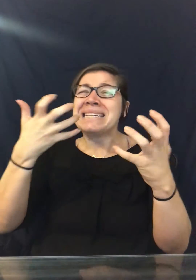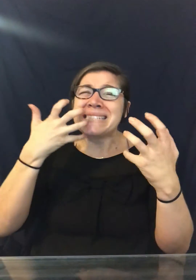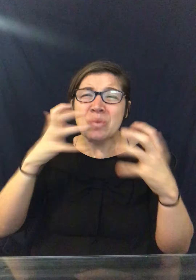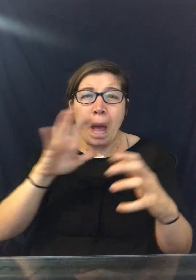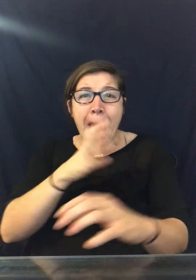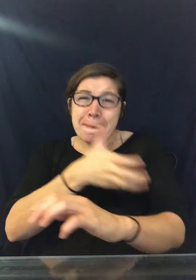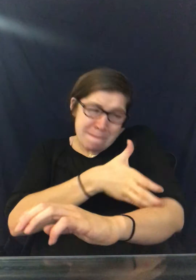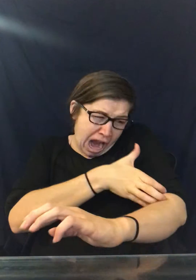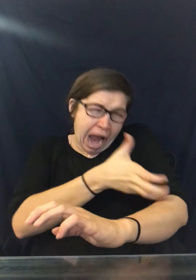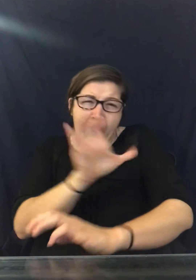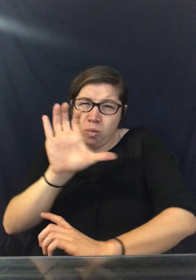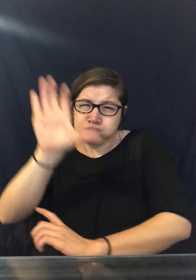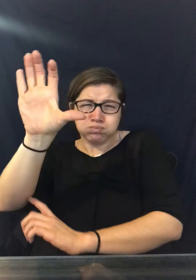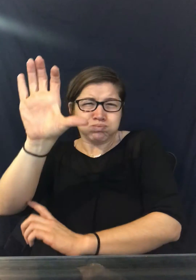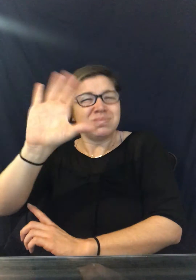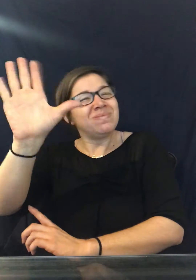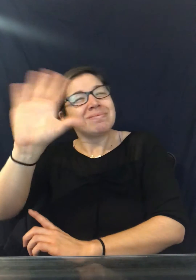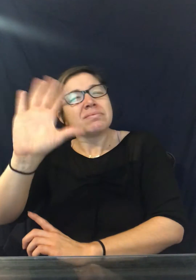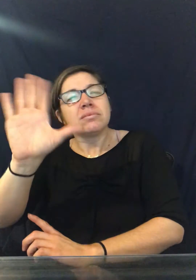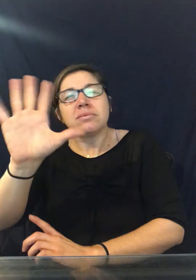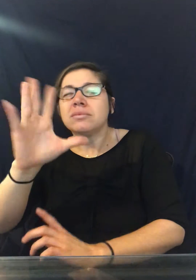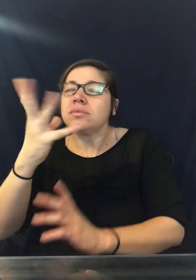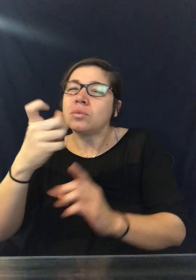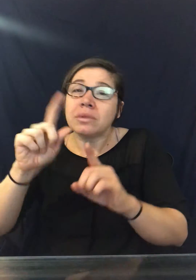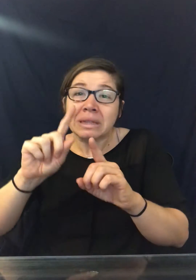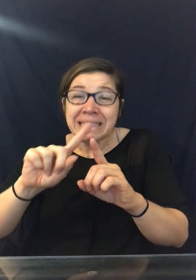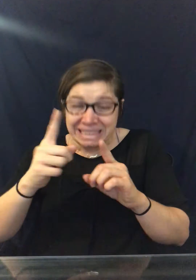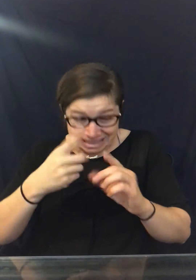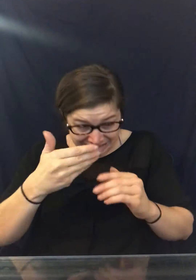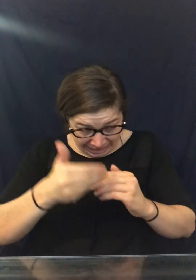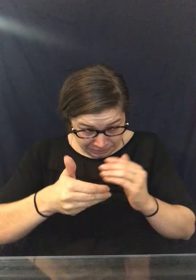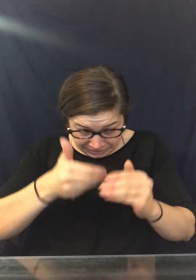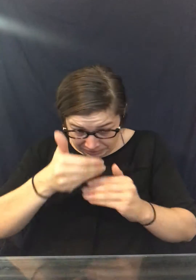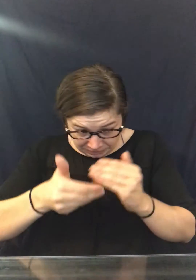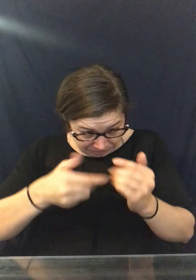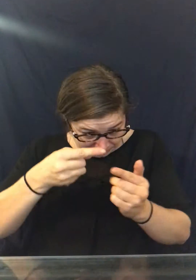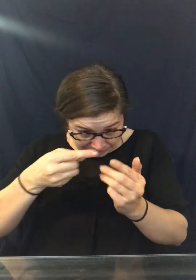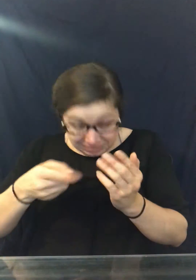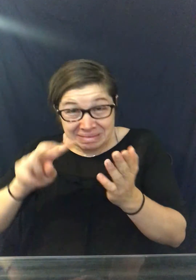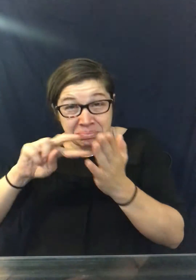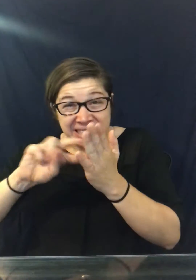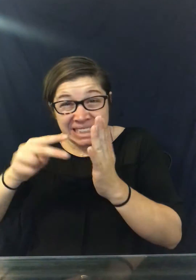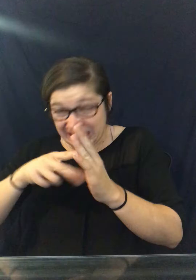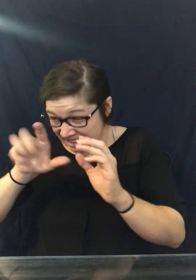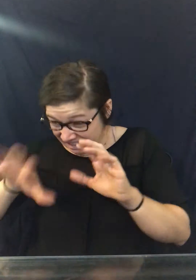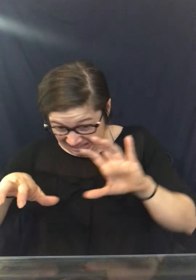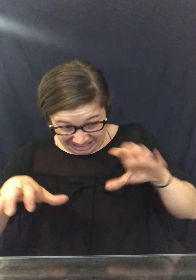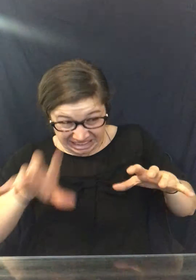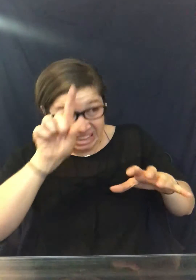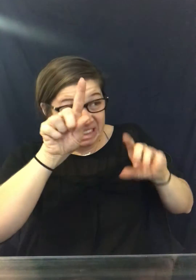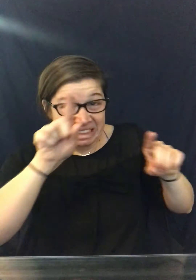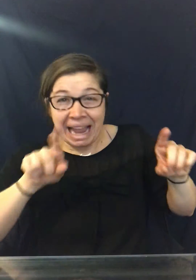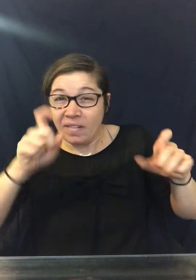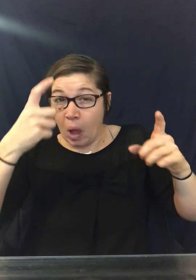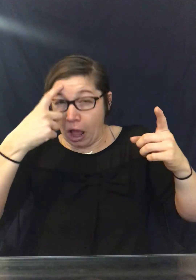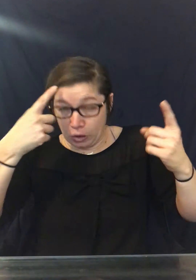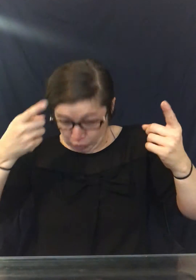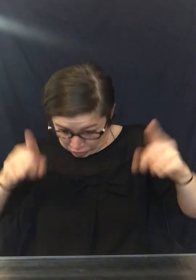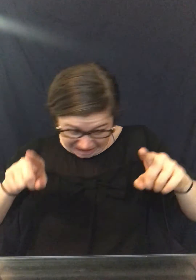steps to make sure that only laws that everyone agreed on were passed. You are going to have to